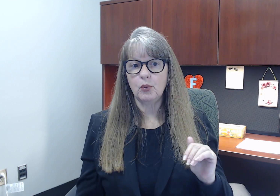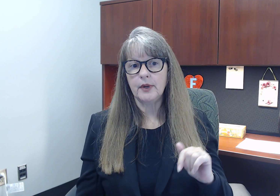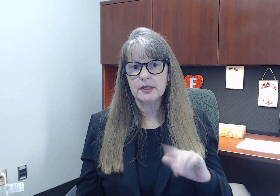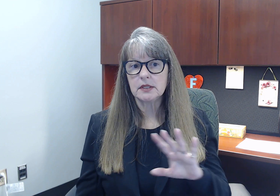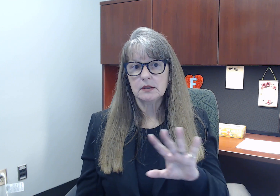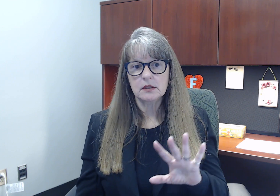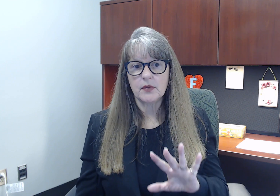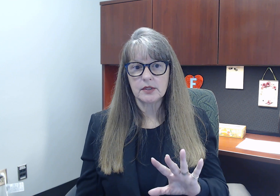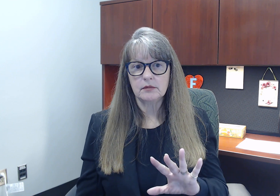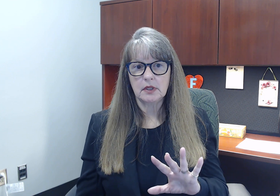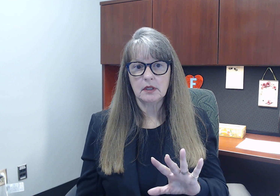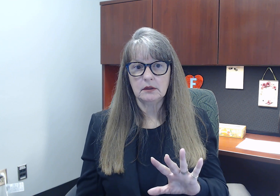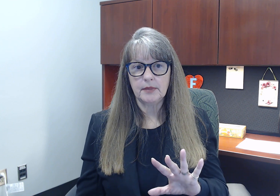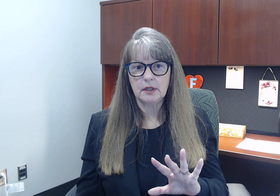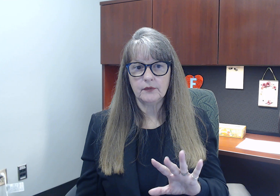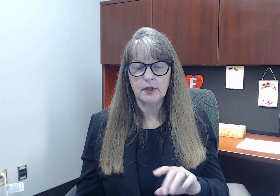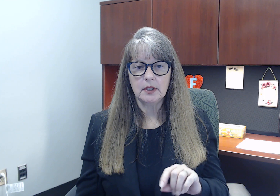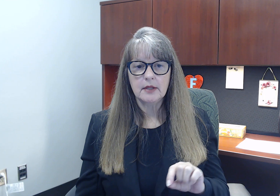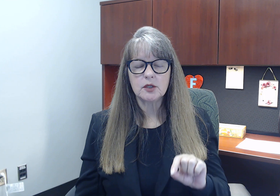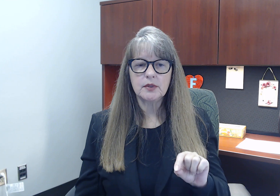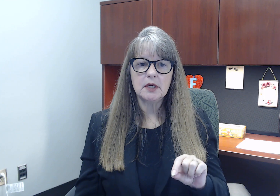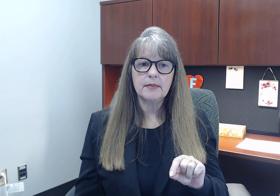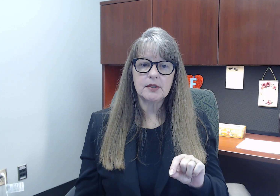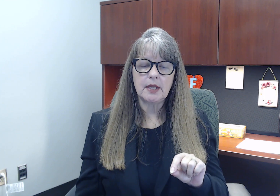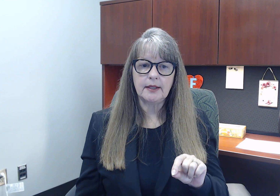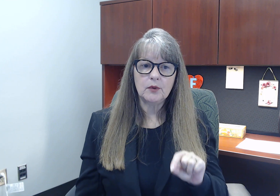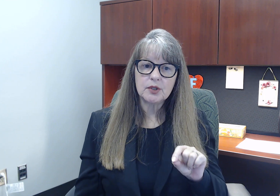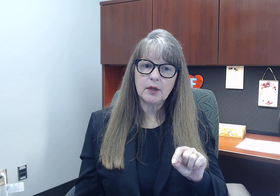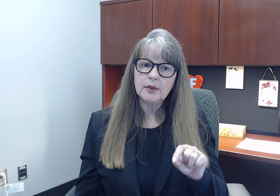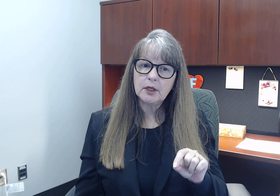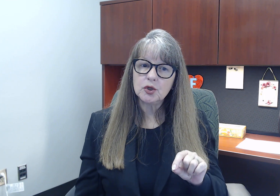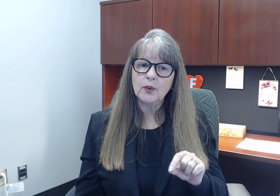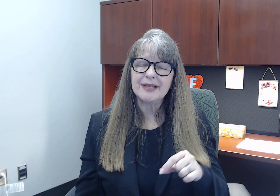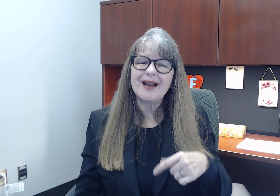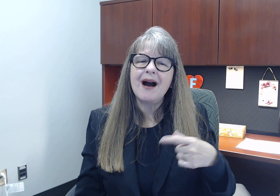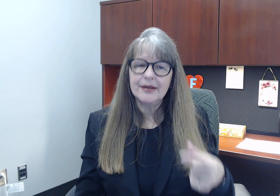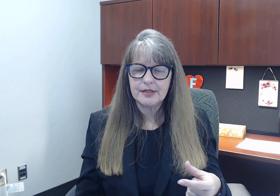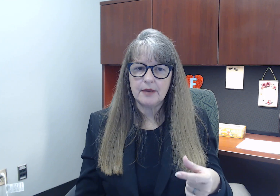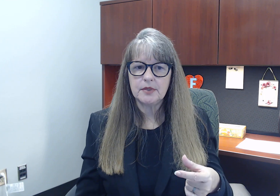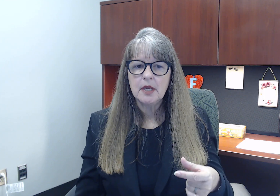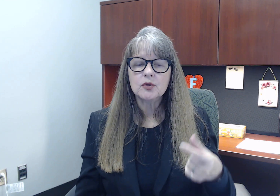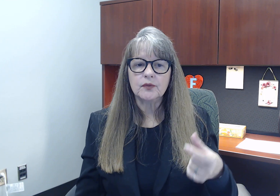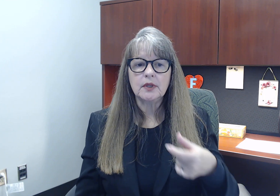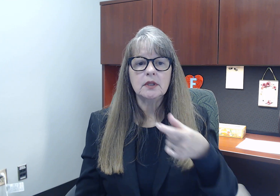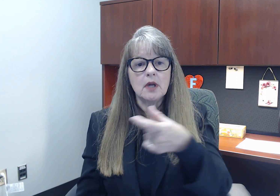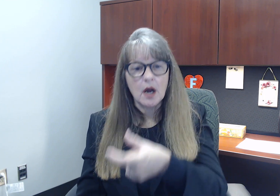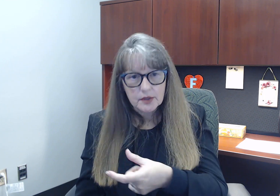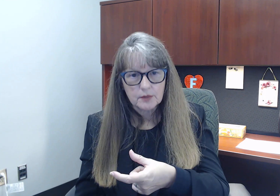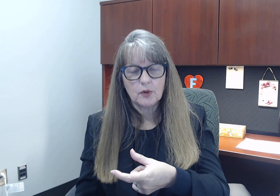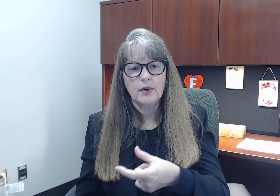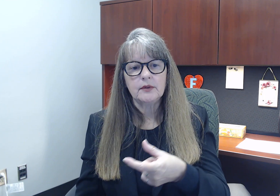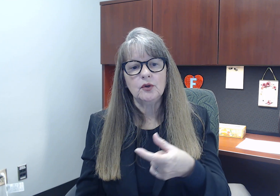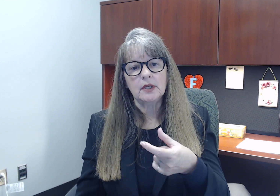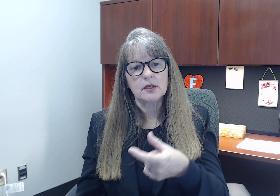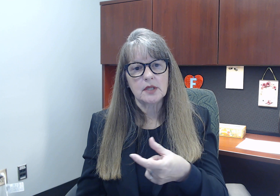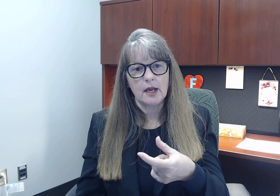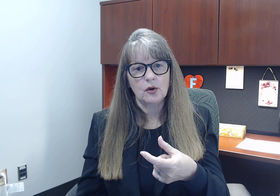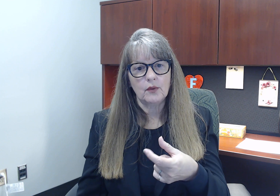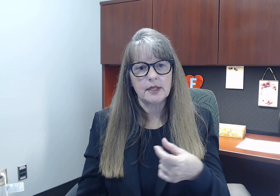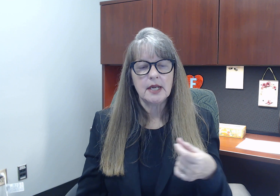points. So that's something a little bit different. That's one thing about sign language that I really enjoy. It's concept. So if you get the concept correct, then you get the sign correct.